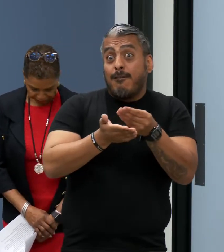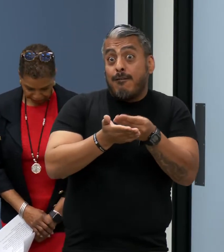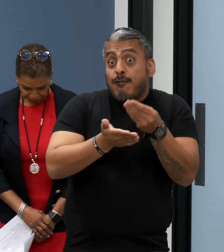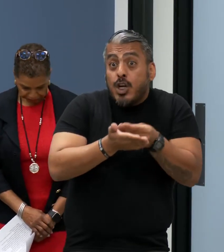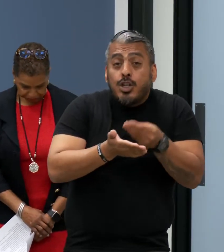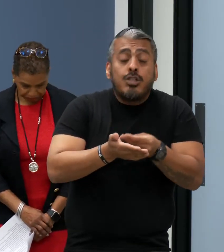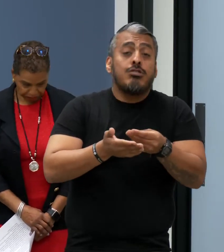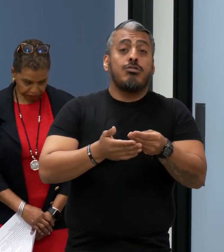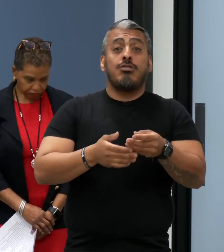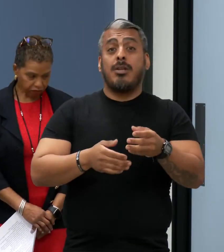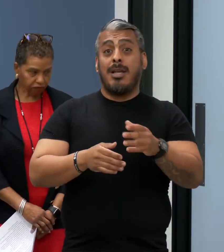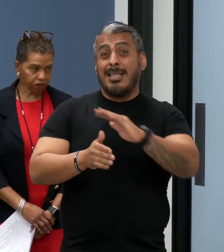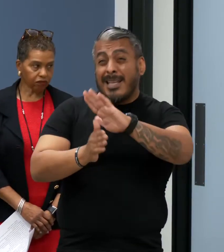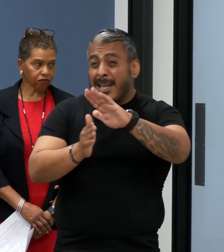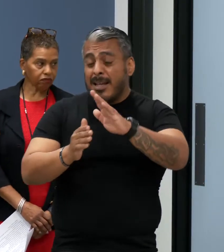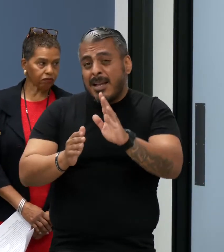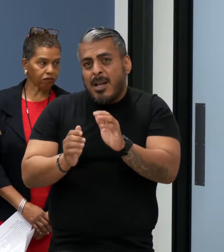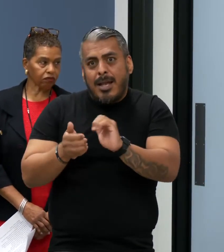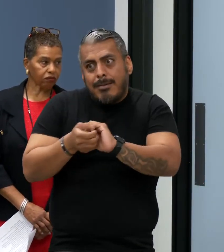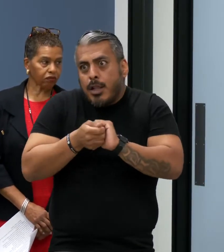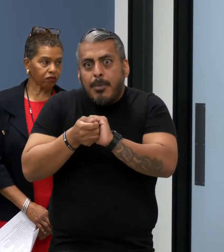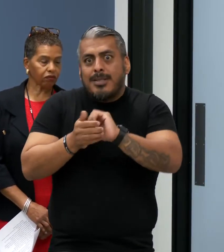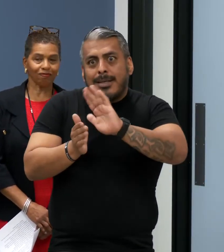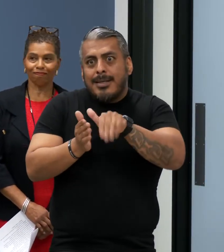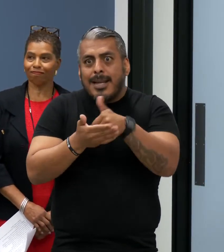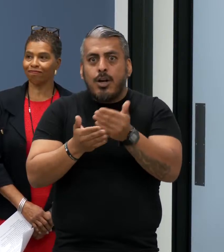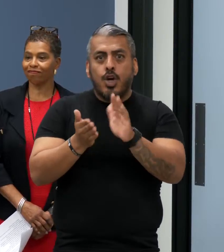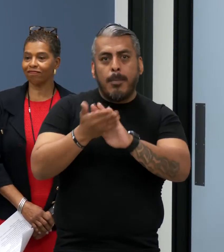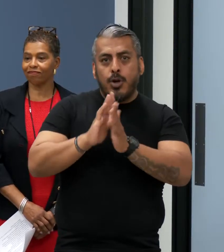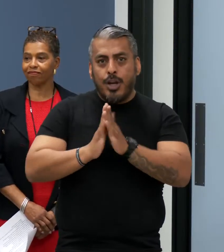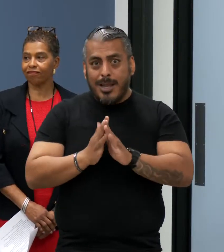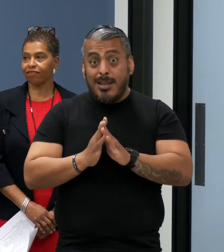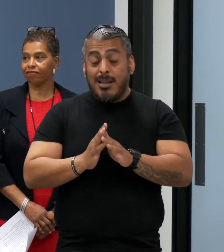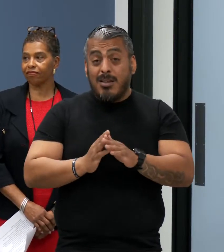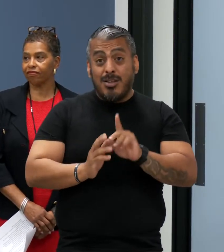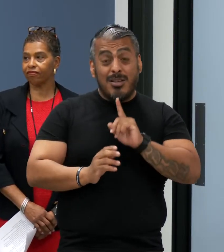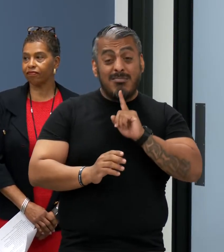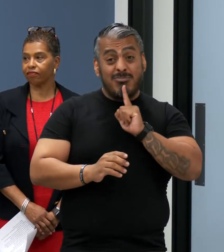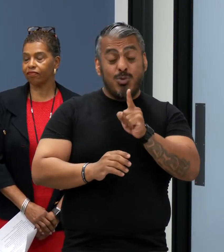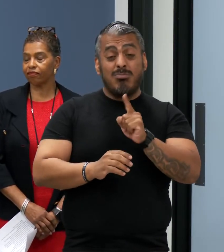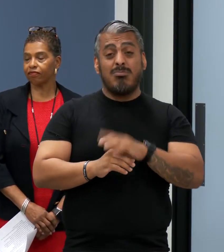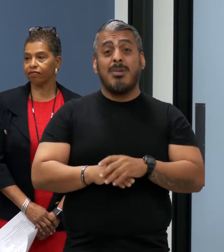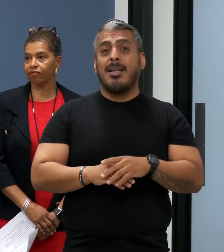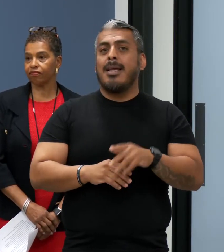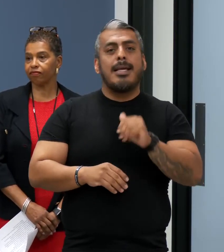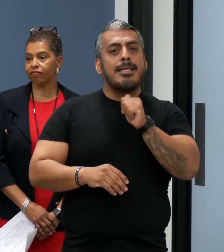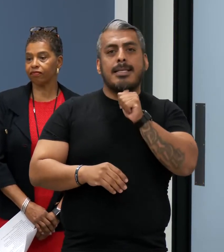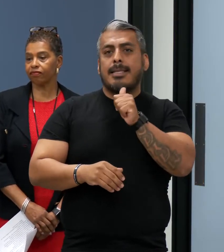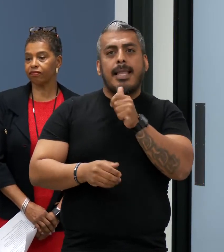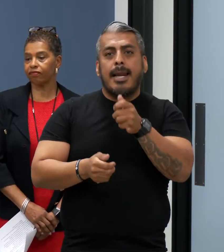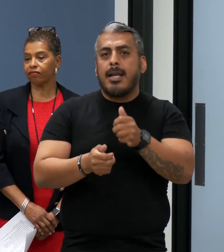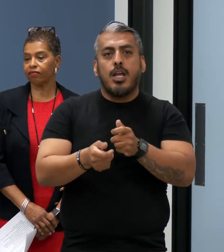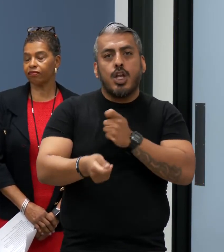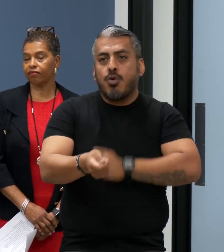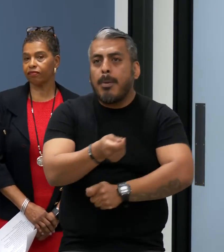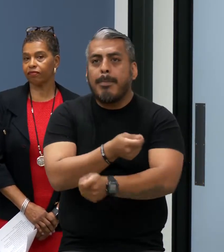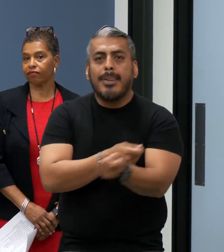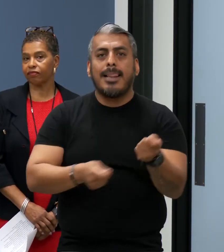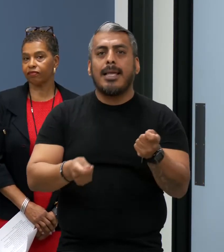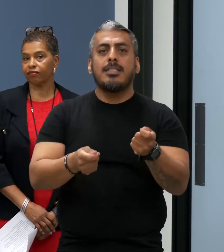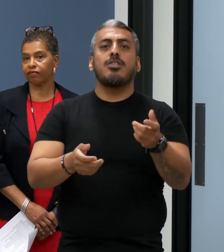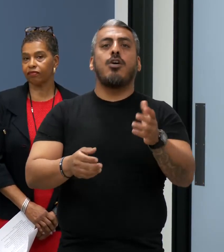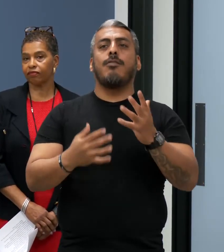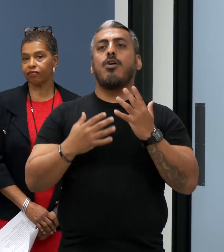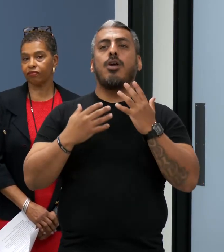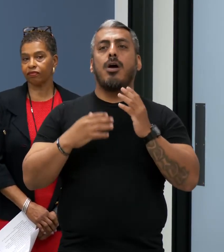entire community, because it certainly takes a village to do this work. This office will not replace the wonderful work of our health